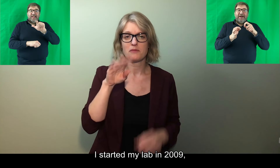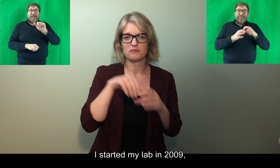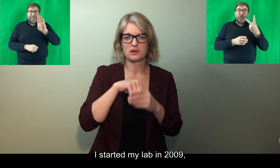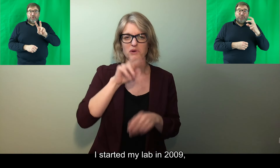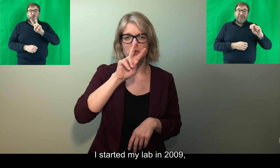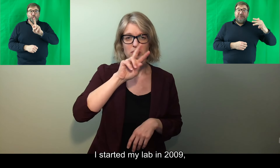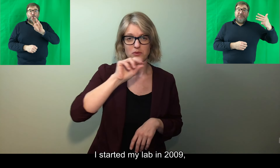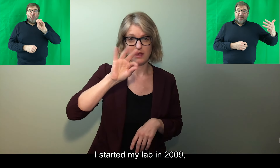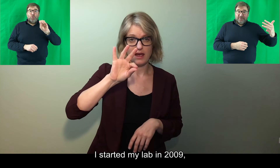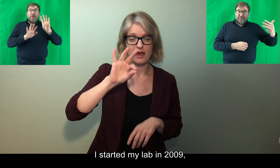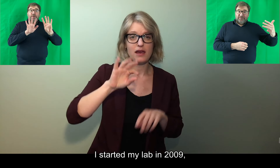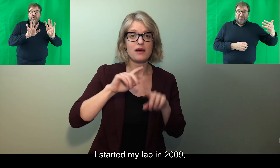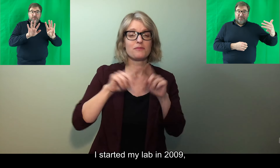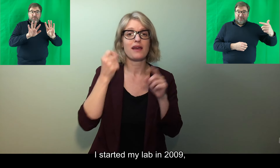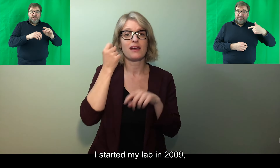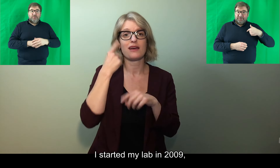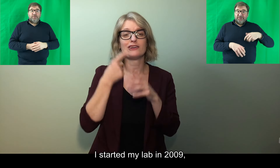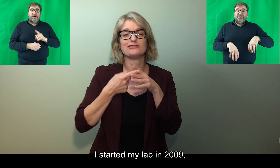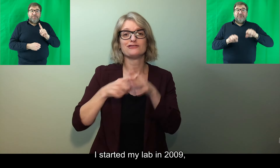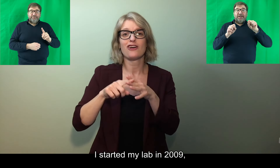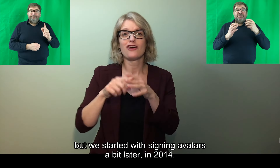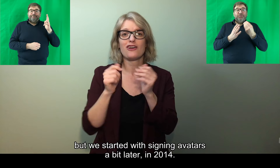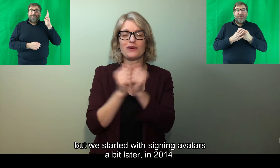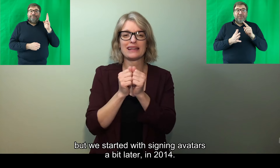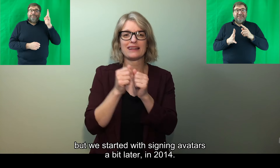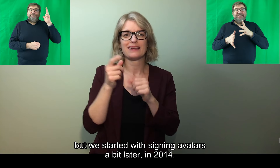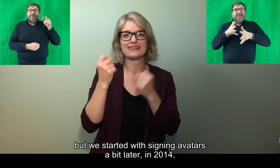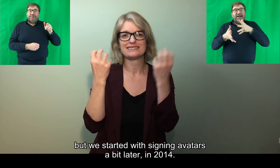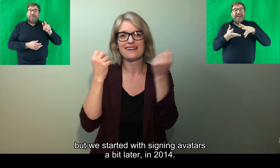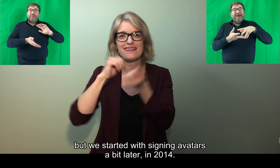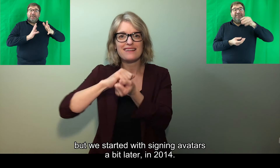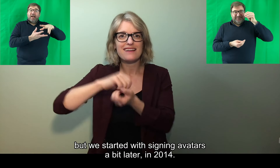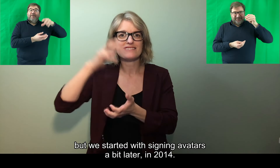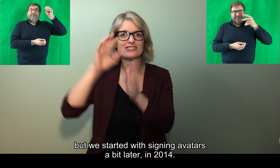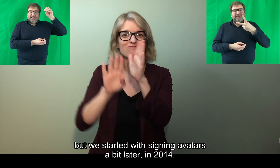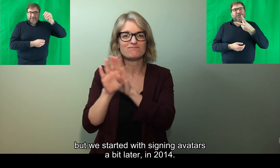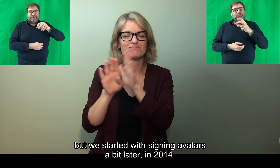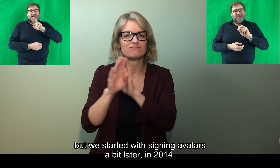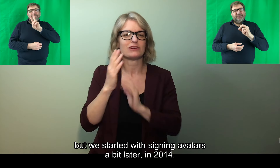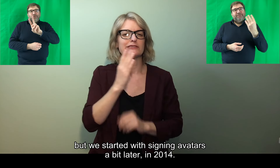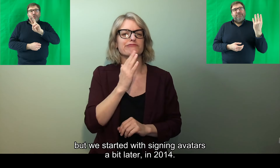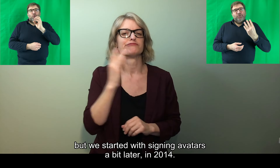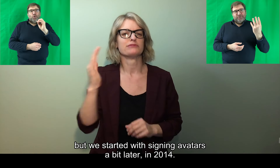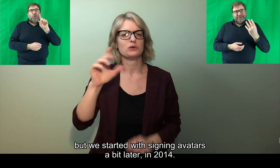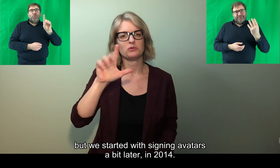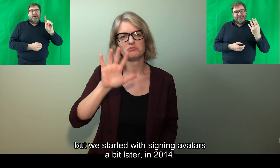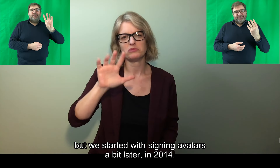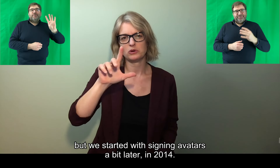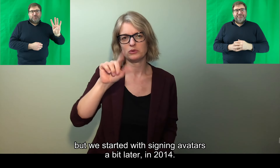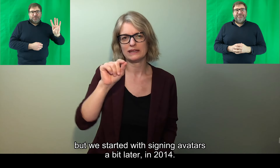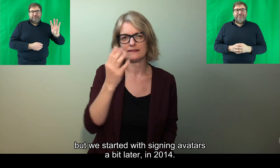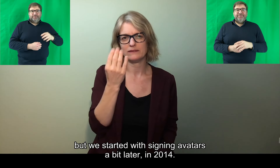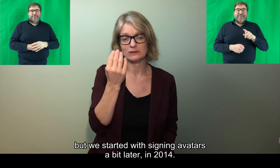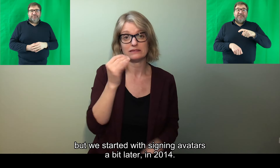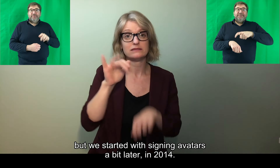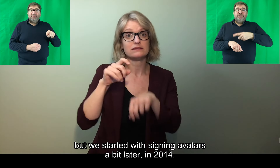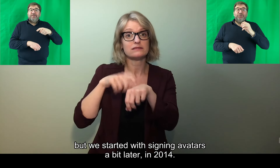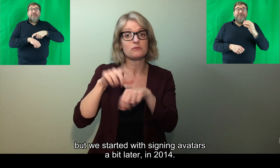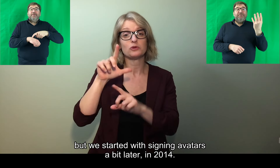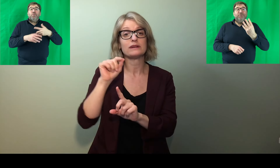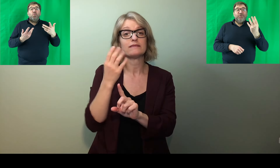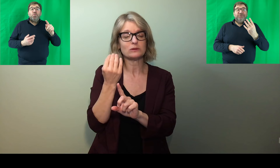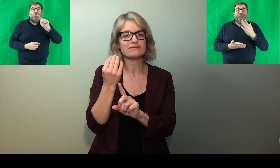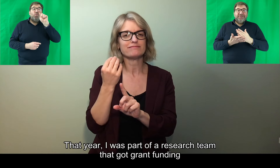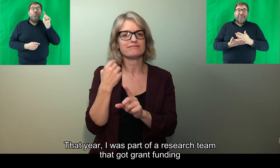I started my lab in 2009, but we started with signing avatars a bit later, in